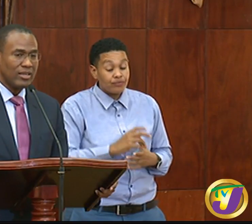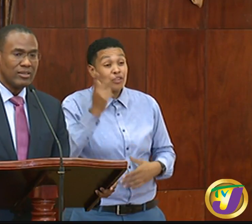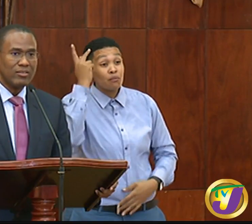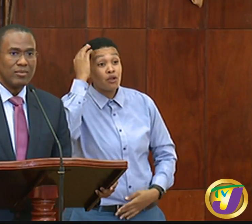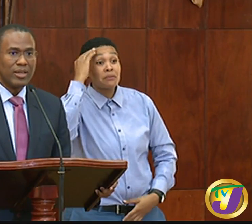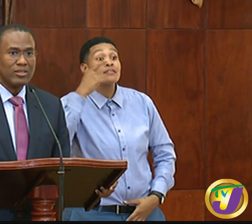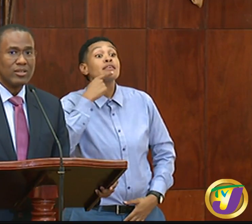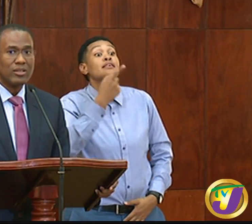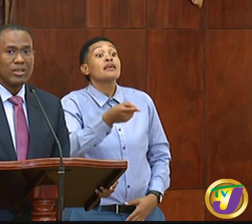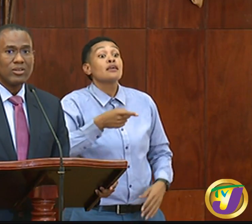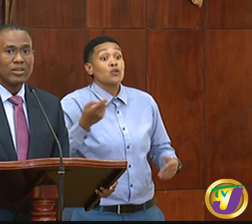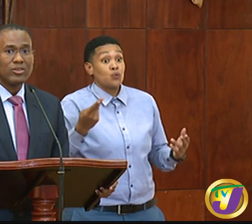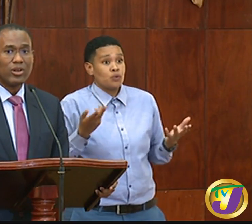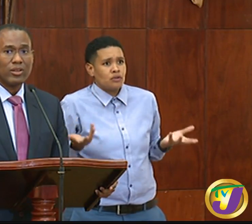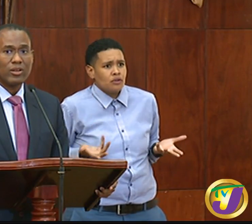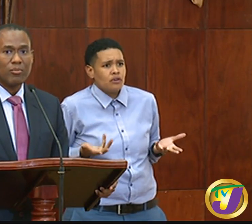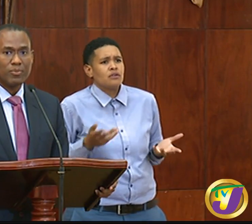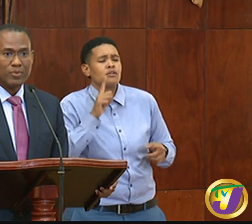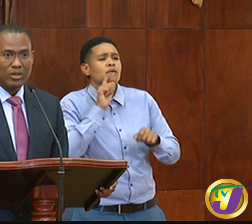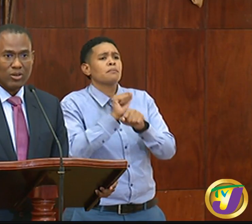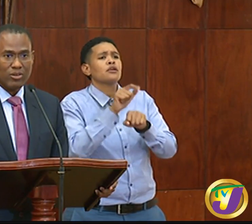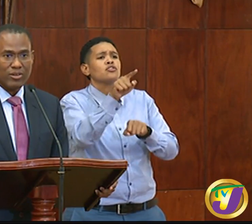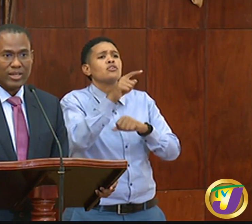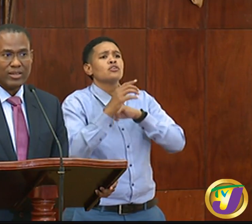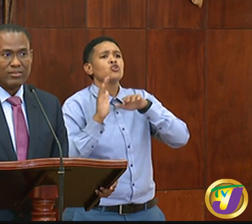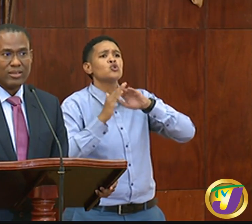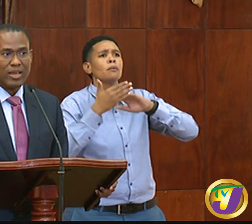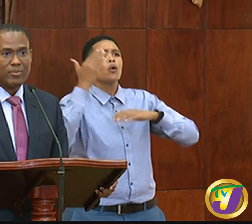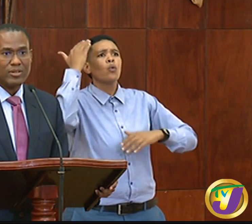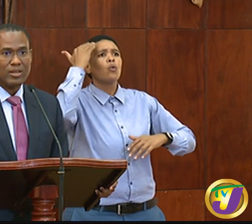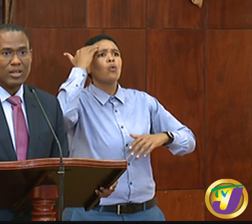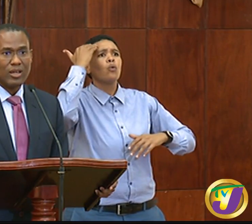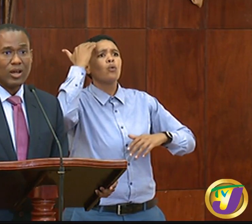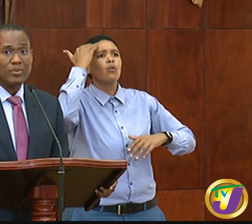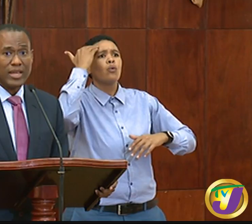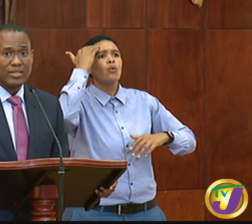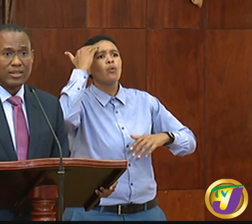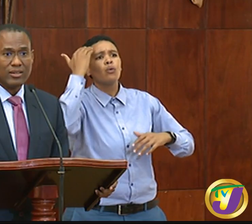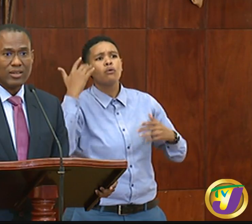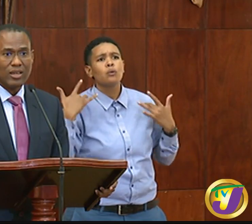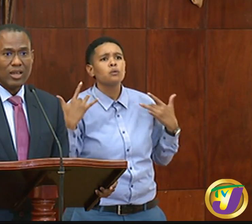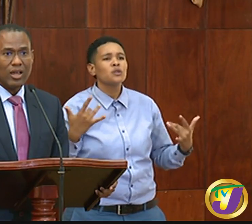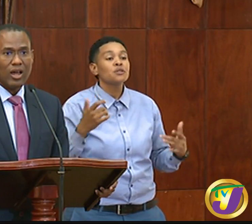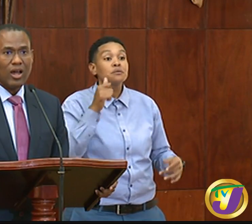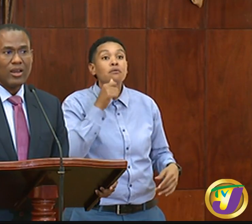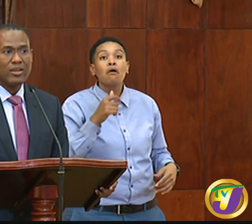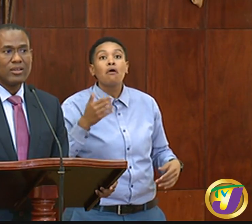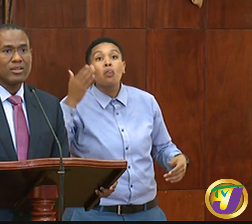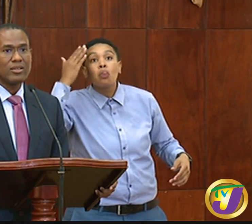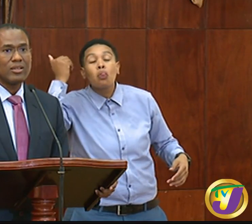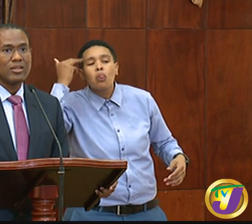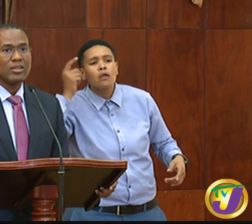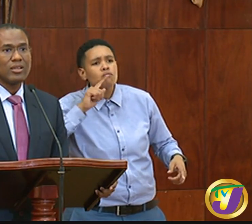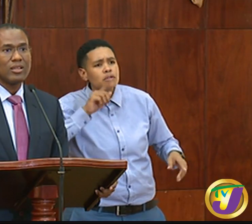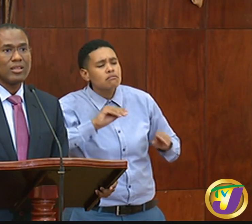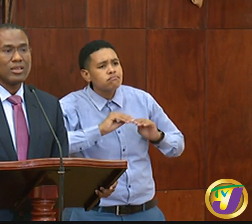online modality, as he mentioned, to ensure that the country is kept updated